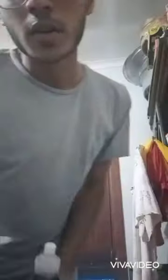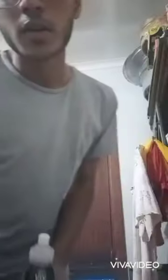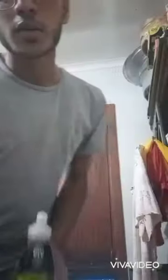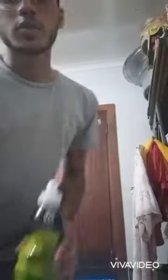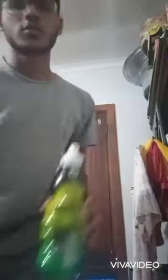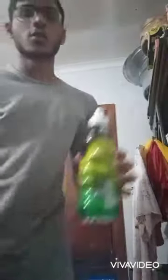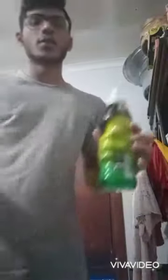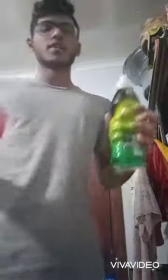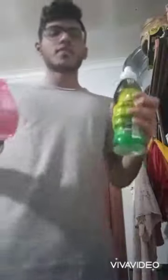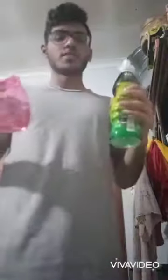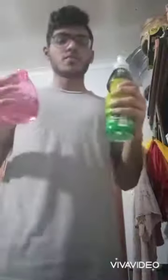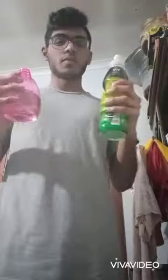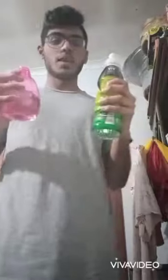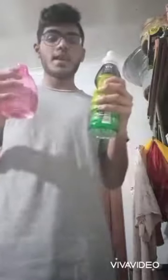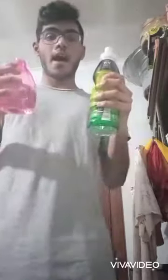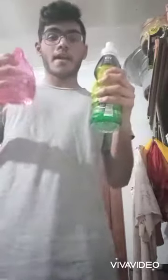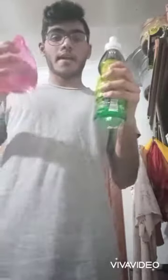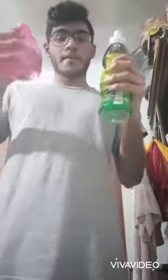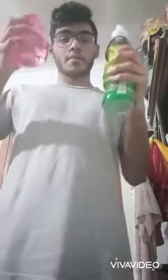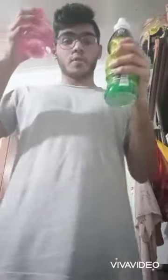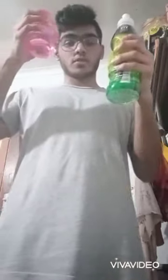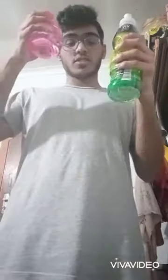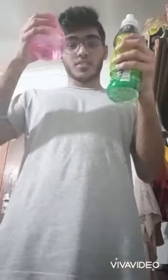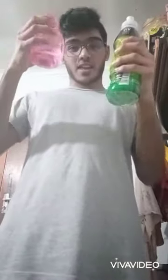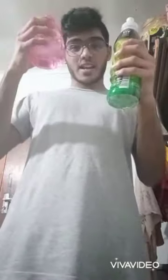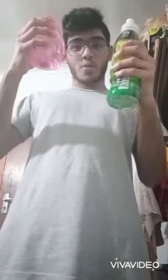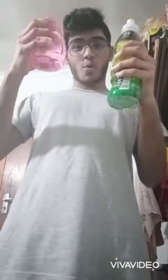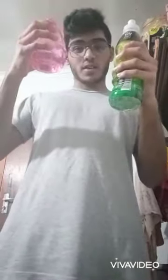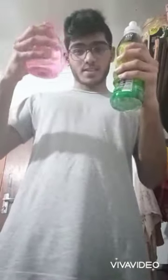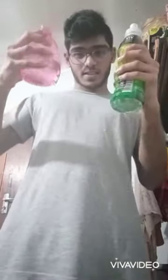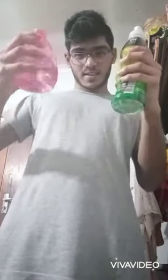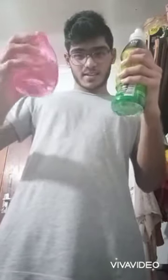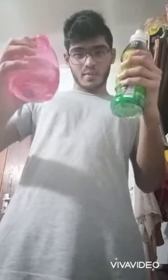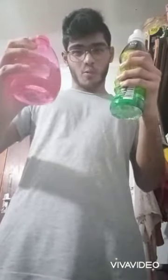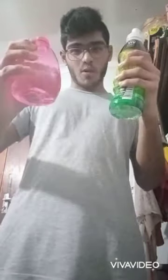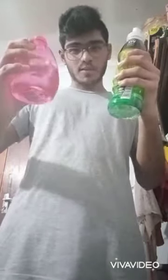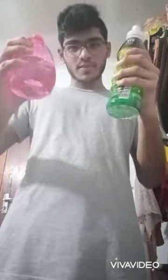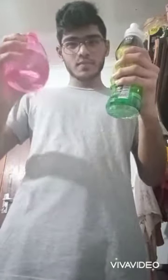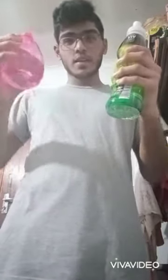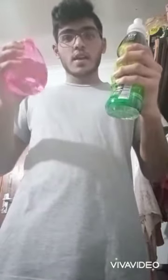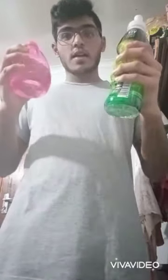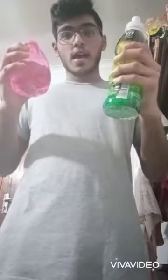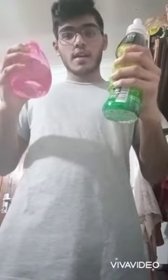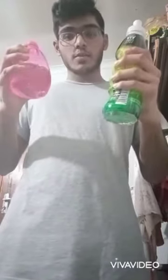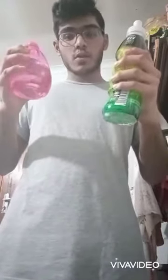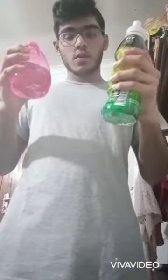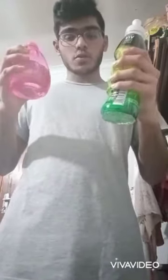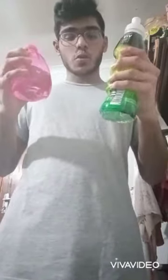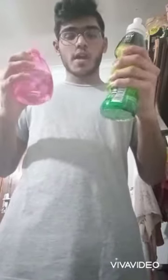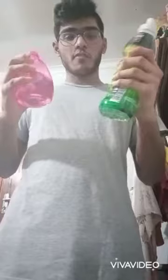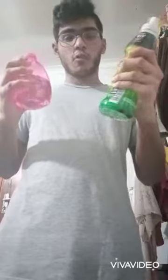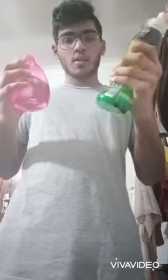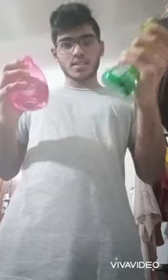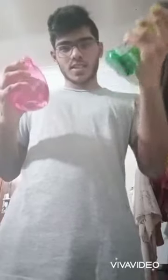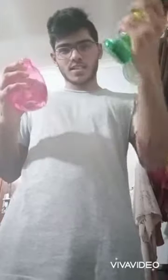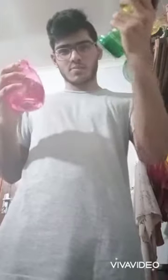So in front of me I have a bottle of clear water, that is tap water, and we also have water that has been collected from